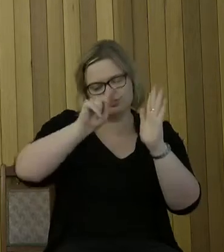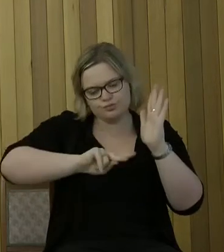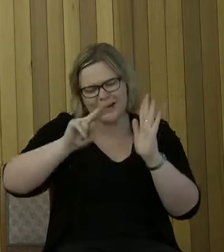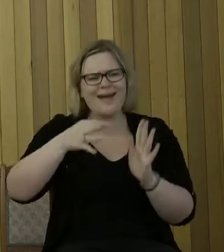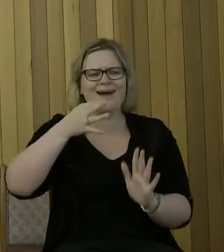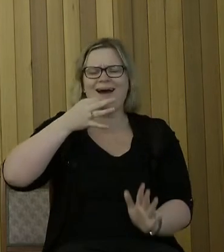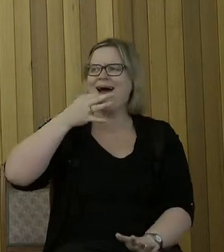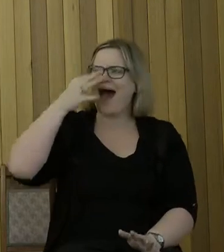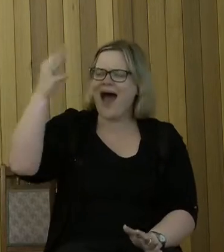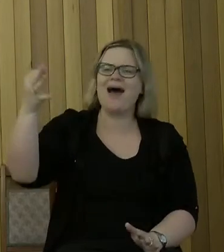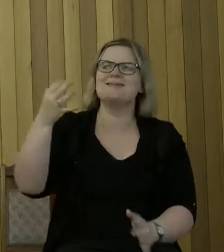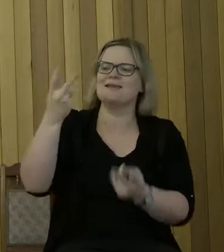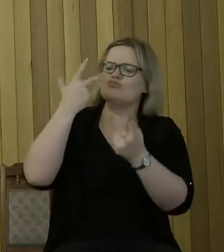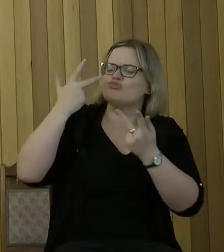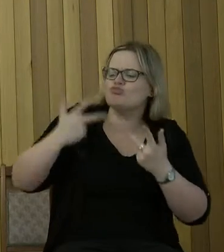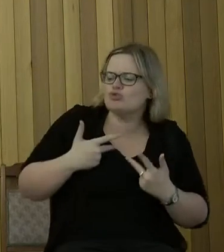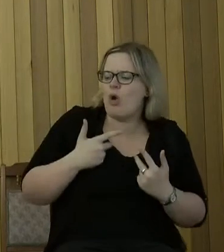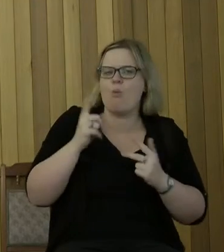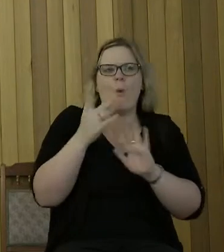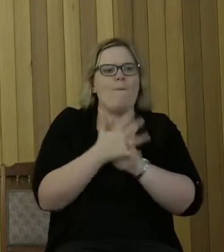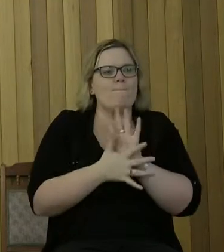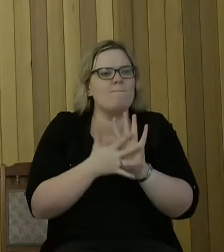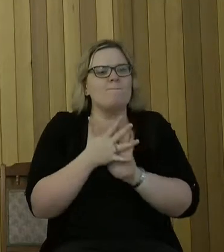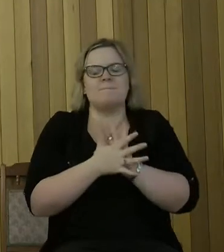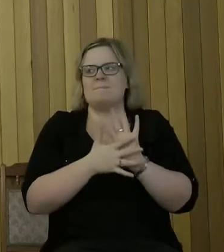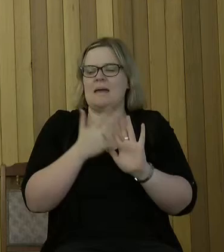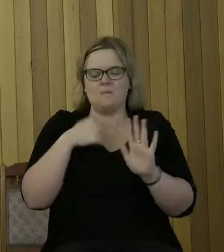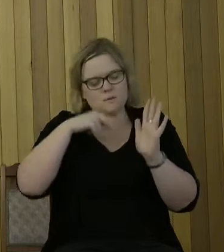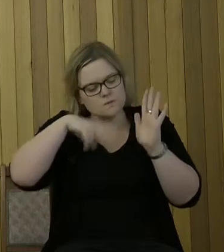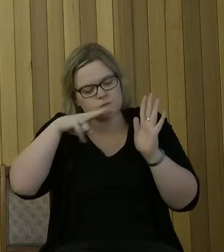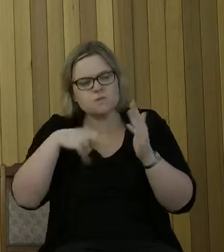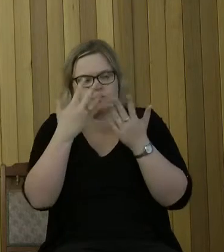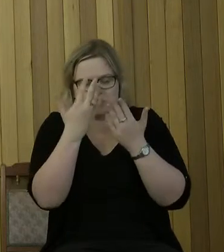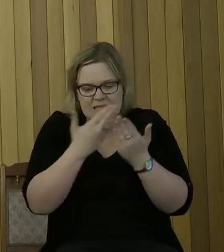Asking Him to reveal Himself to us as we study His Word.